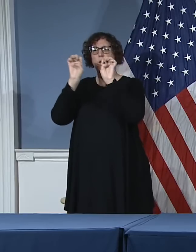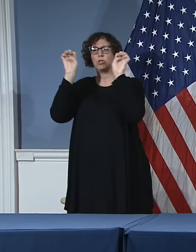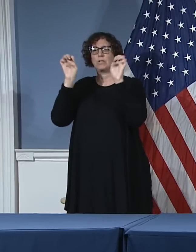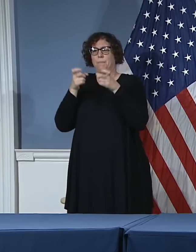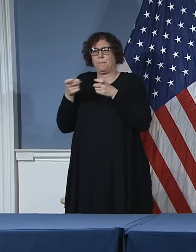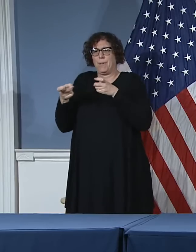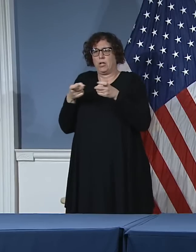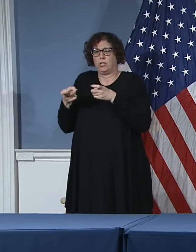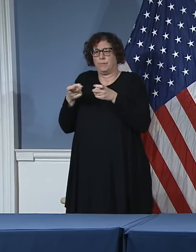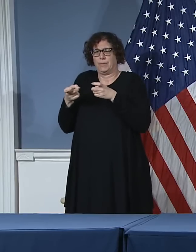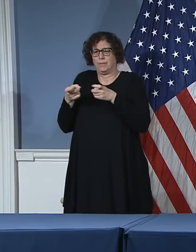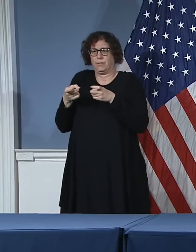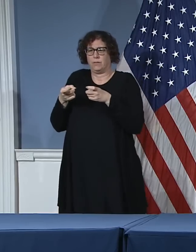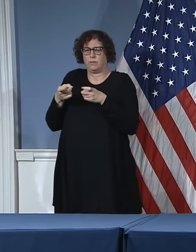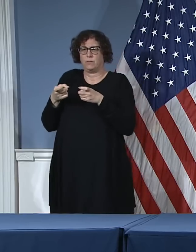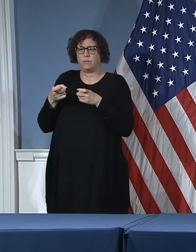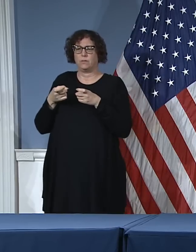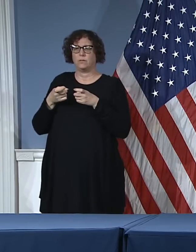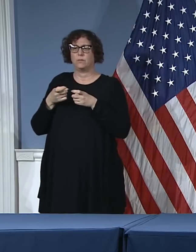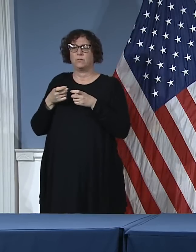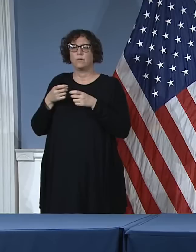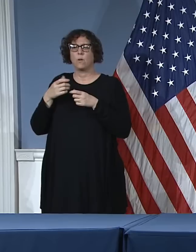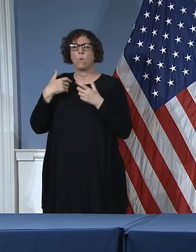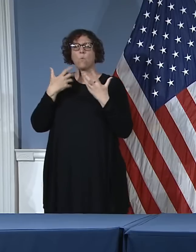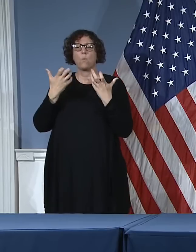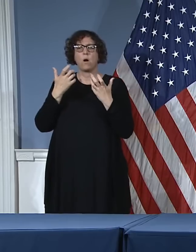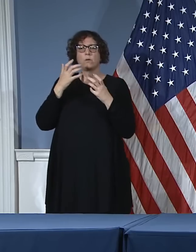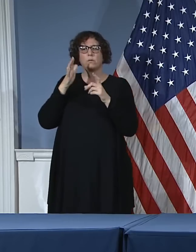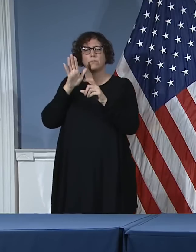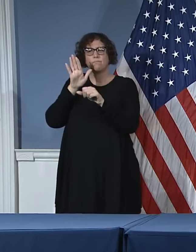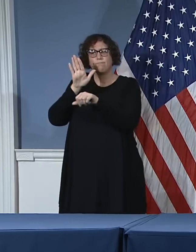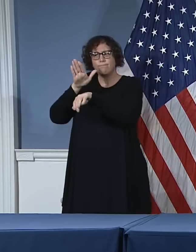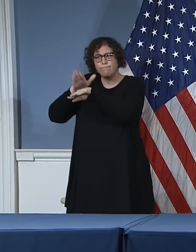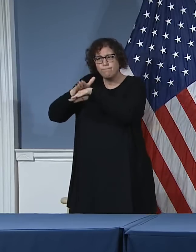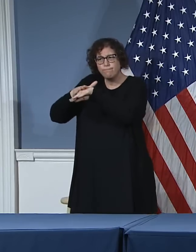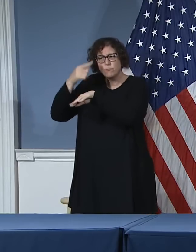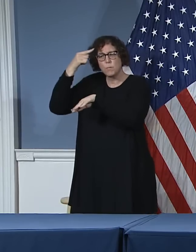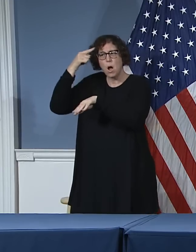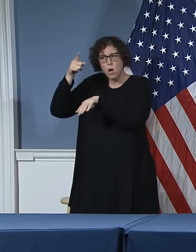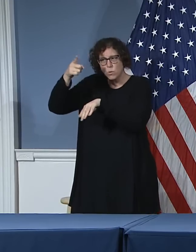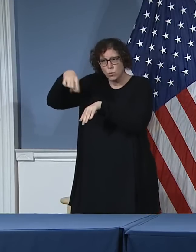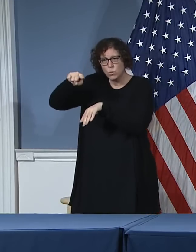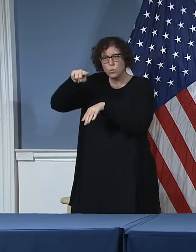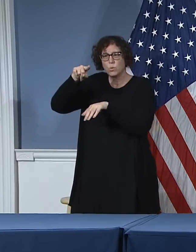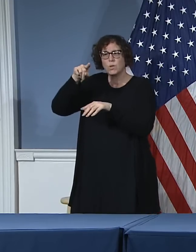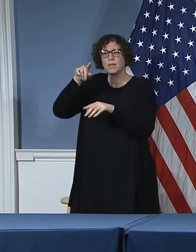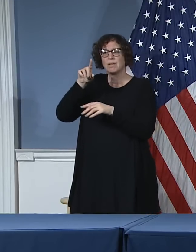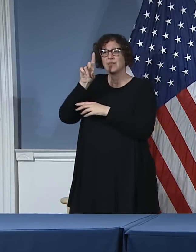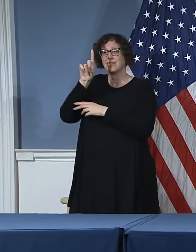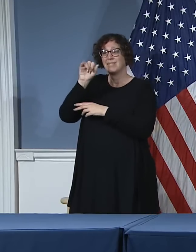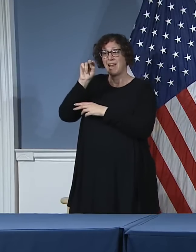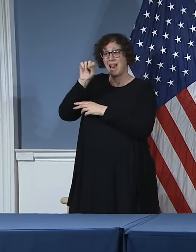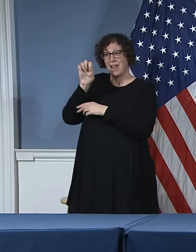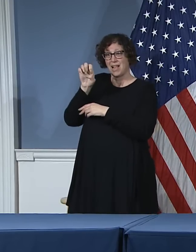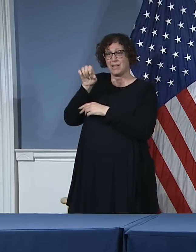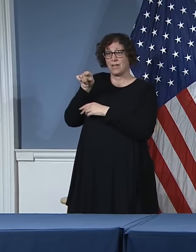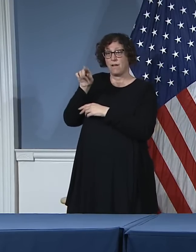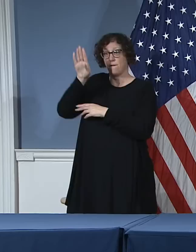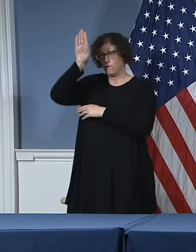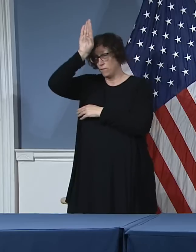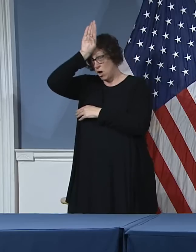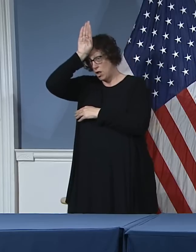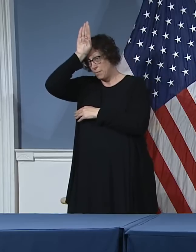everyone, served. She's done many things in her life: firefighter, Air Force officer, but also served at FEMA.